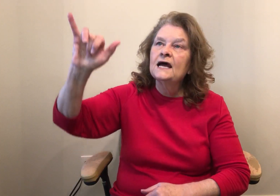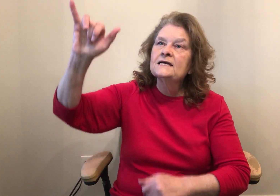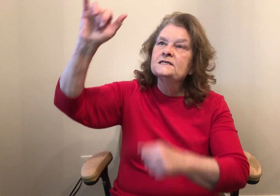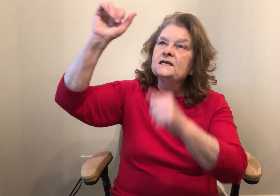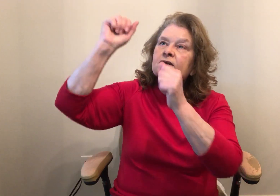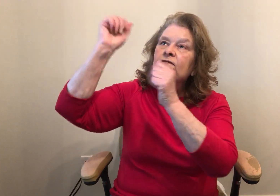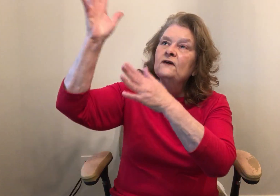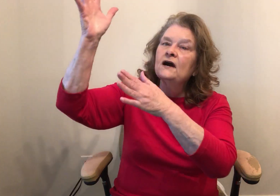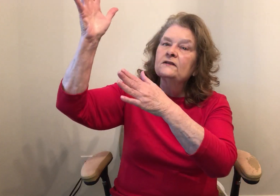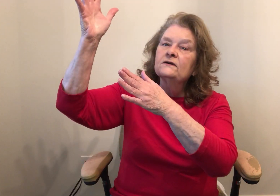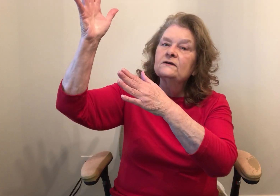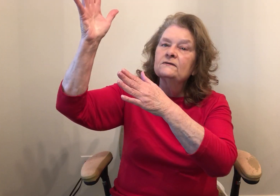everlasting Father.